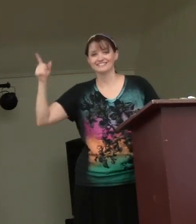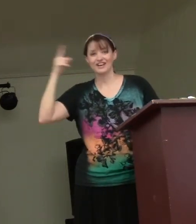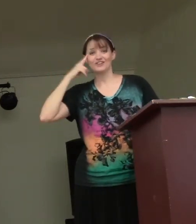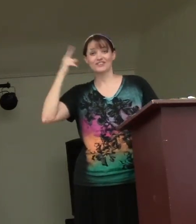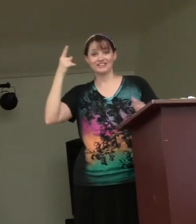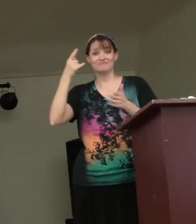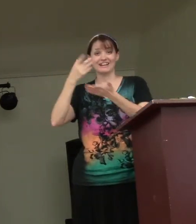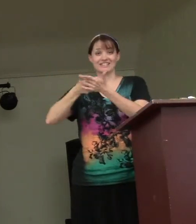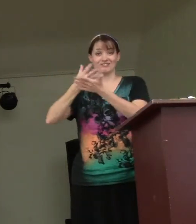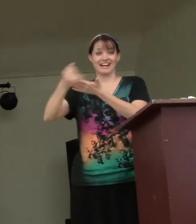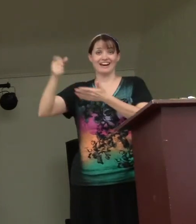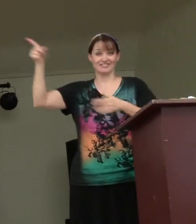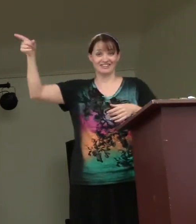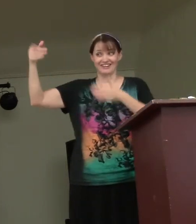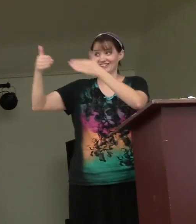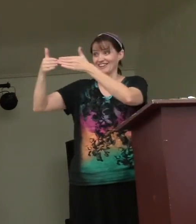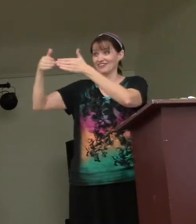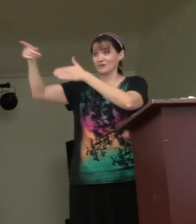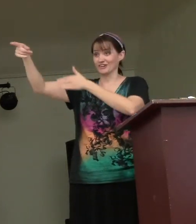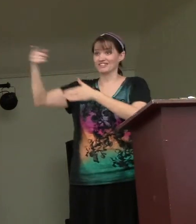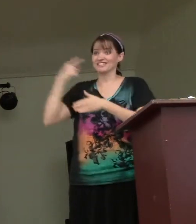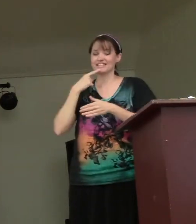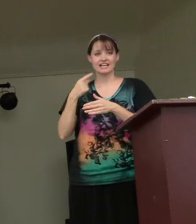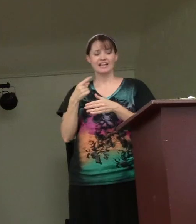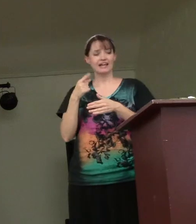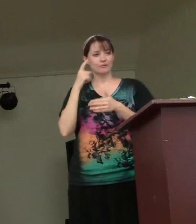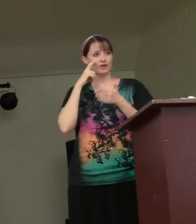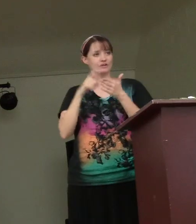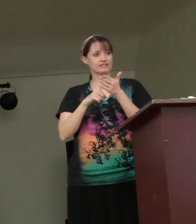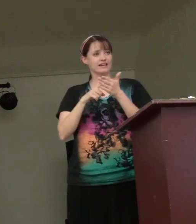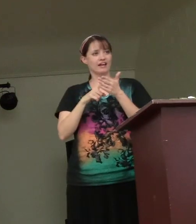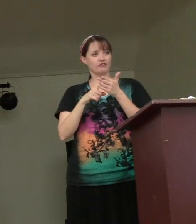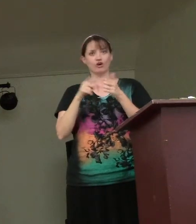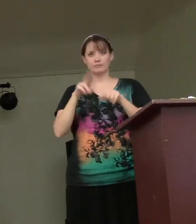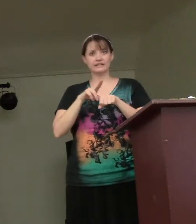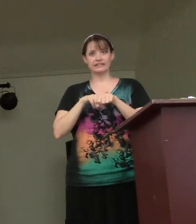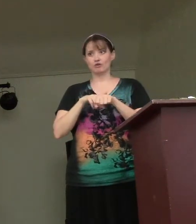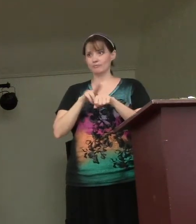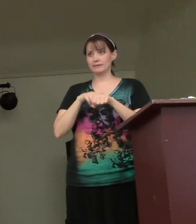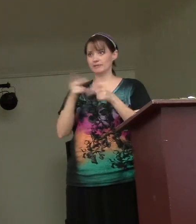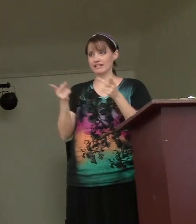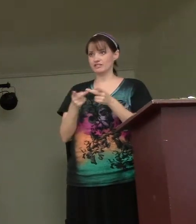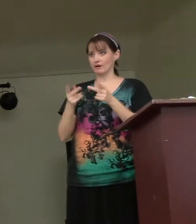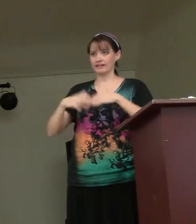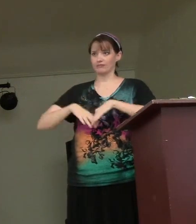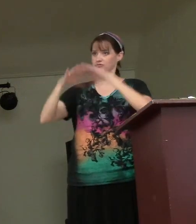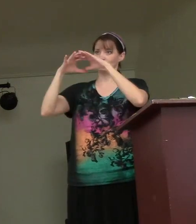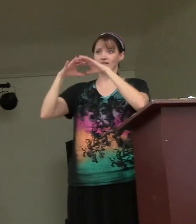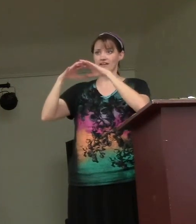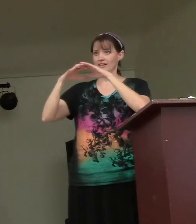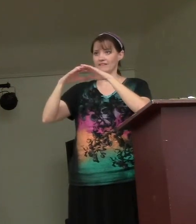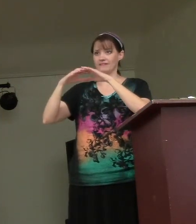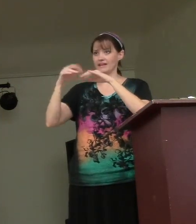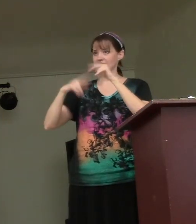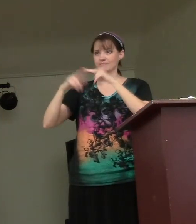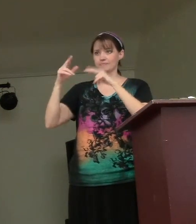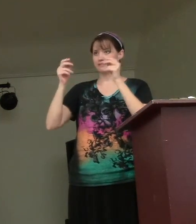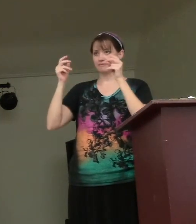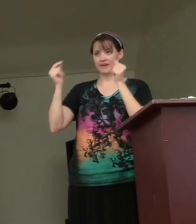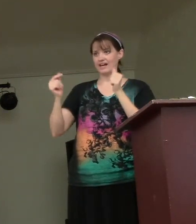Popeye. You think the money's run out over there on the corner? She says, yeah. We noticed normally places around here, they get built up fast,